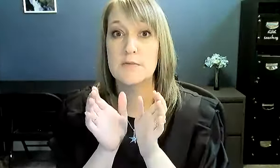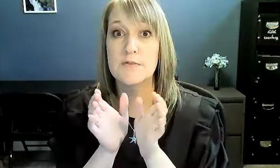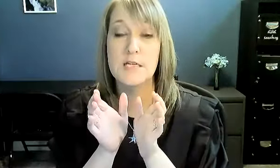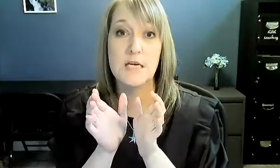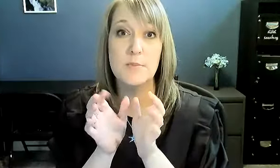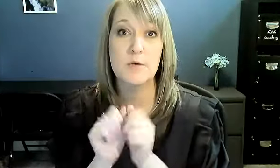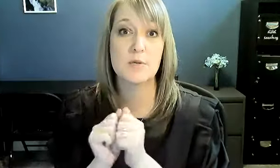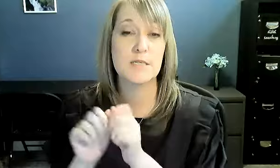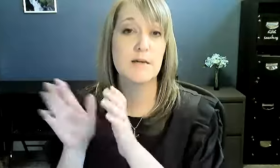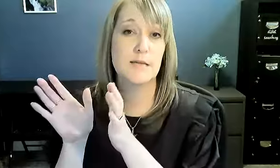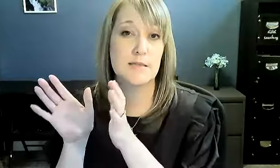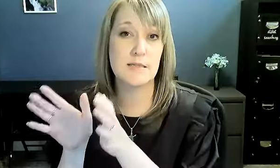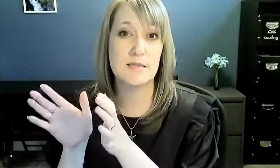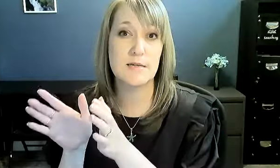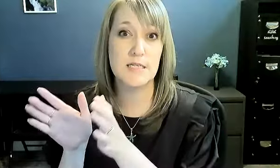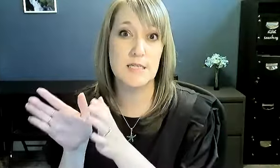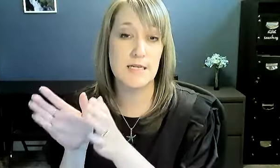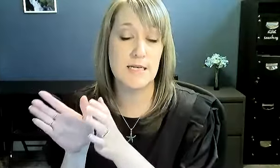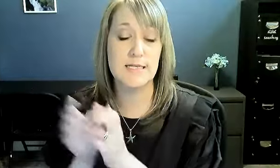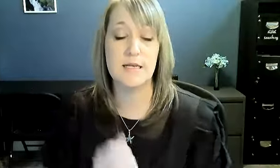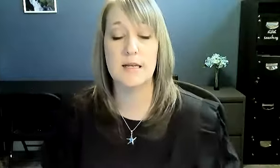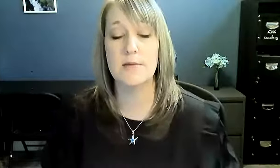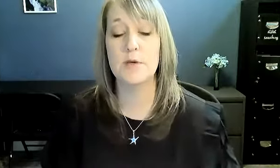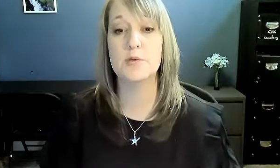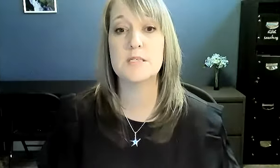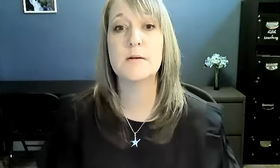15 can kind of be grouped. And then 16, 17, 18, and 19 can kind of be grouped.